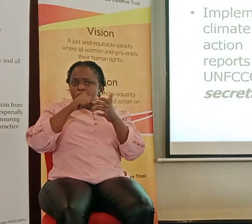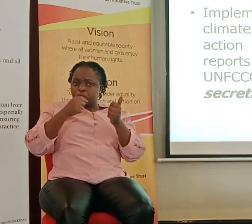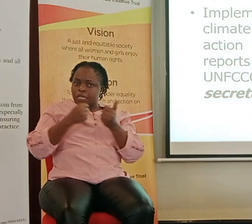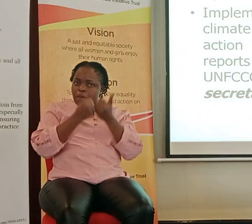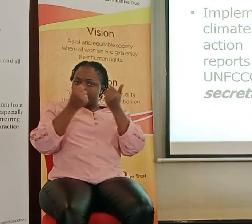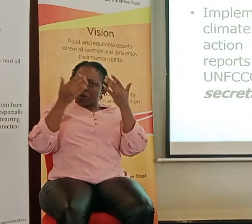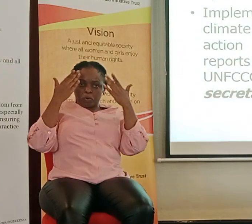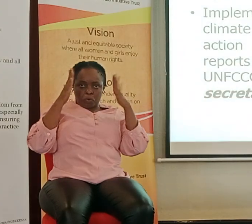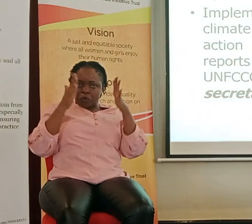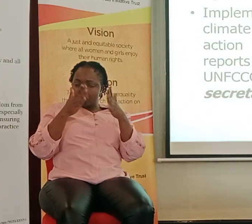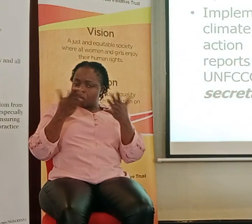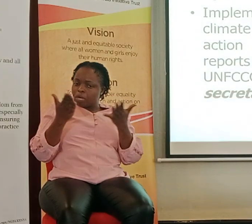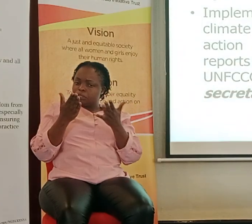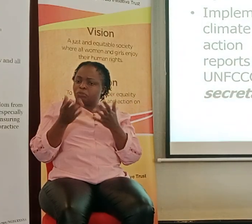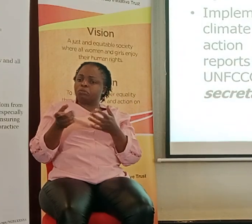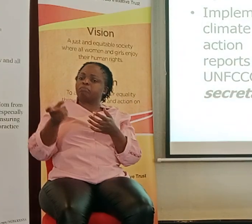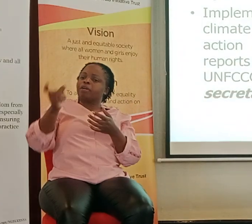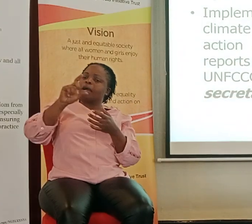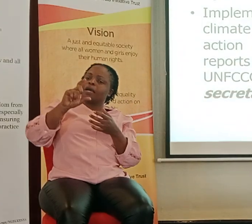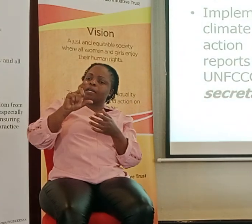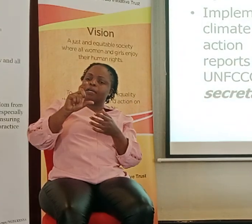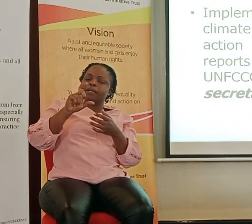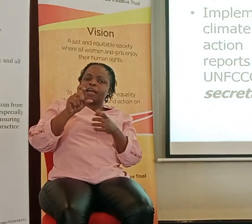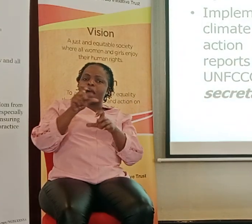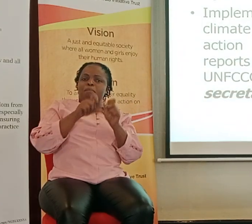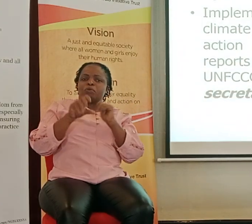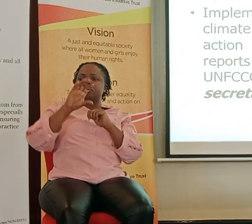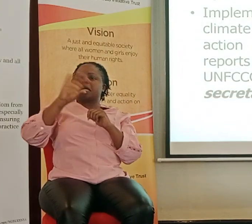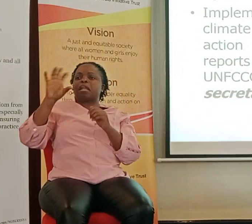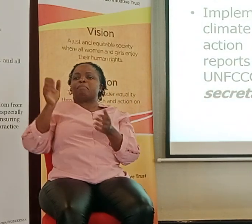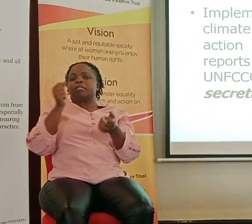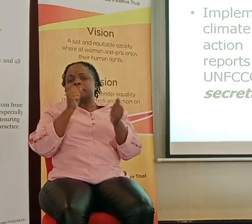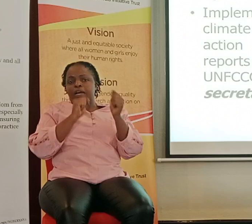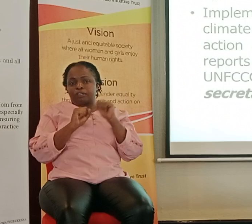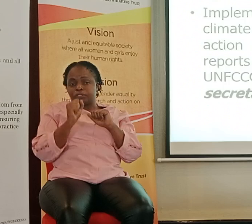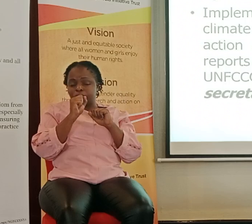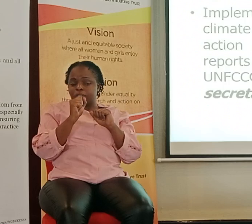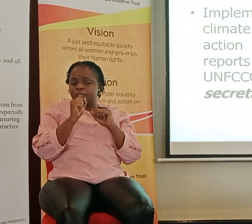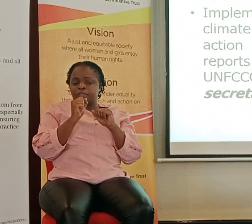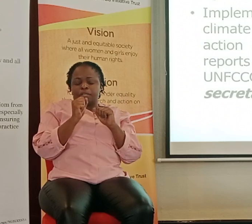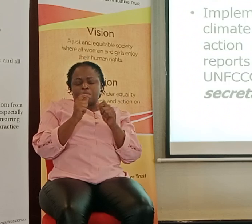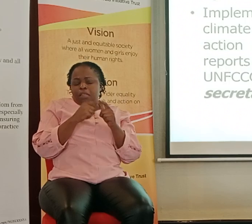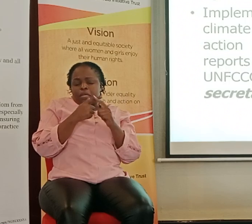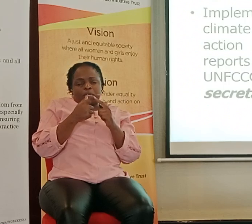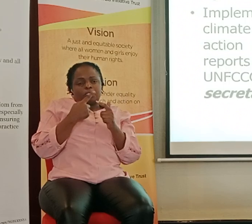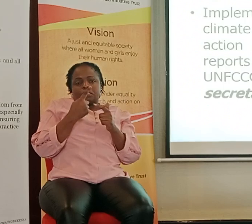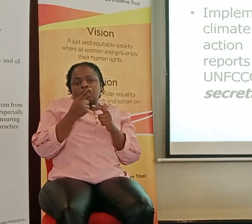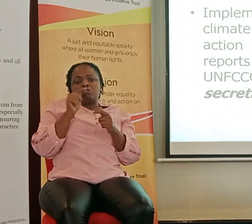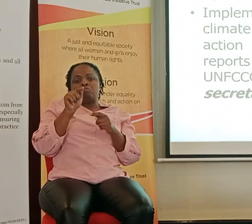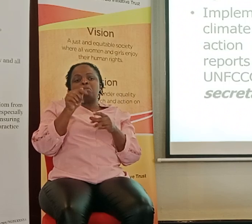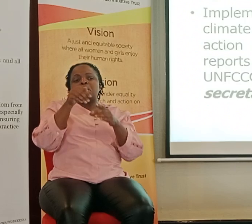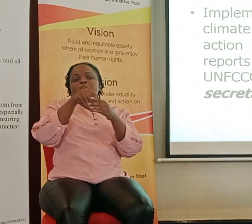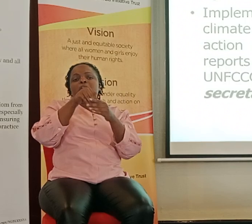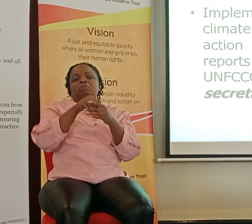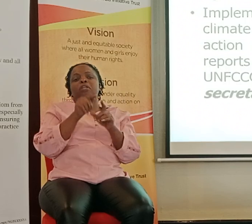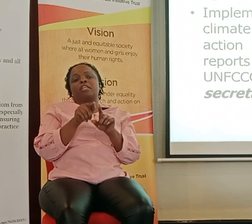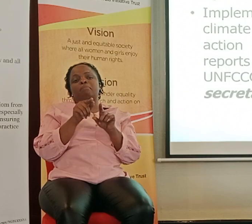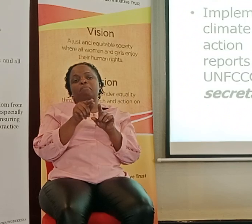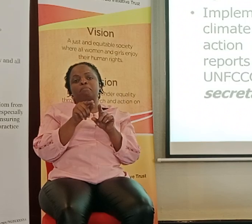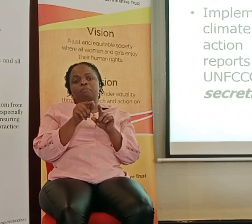advance their plight as regards climate action, and then we say we are including them